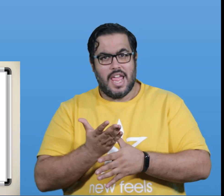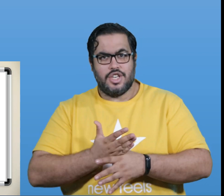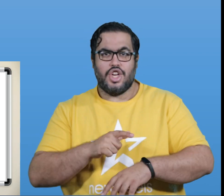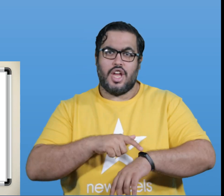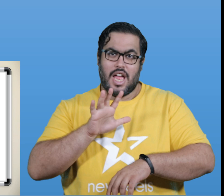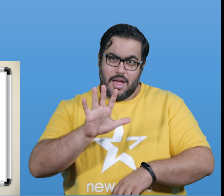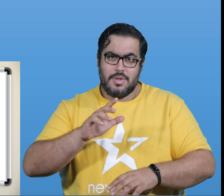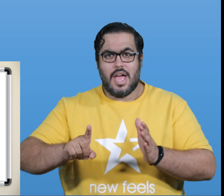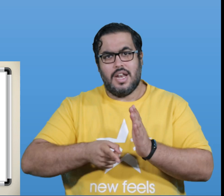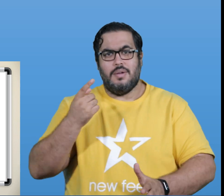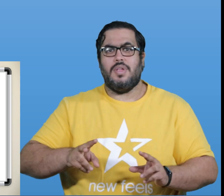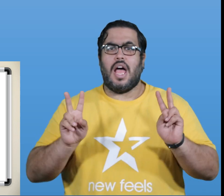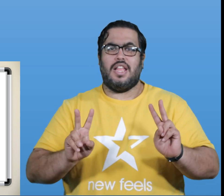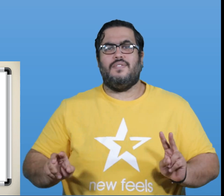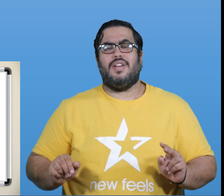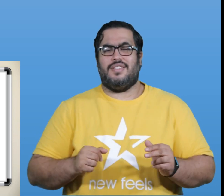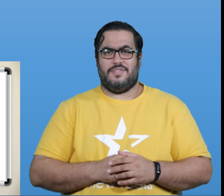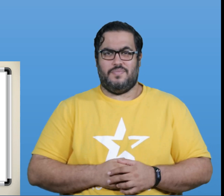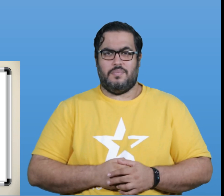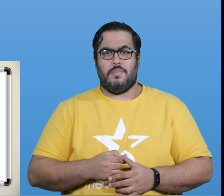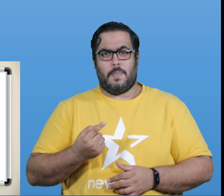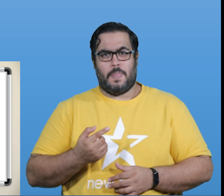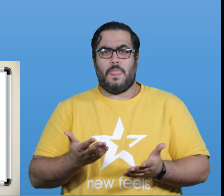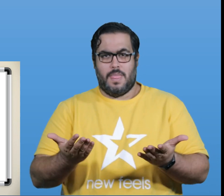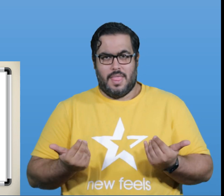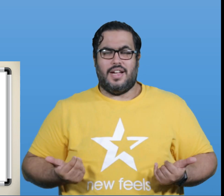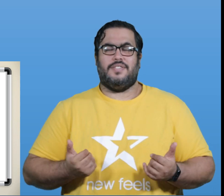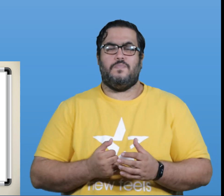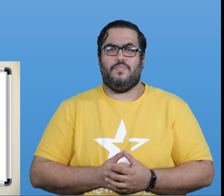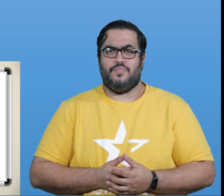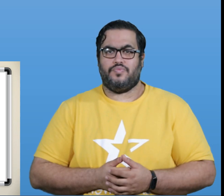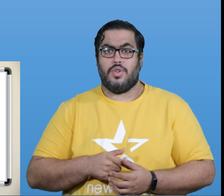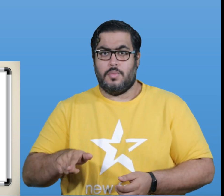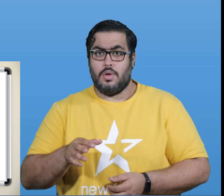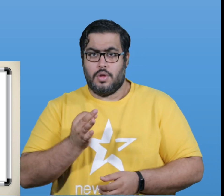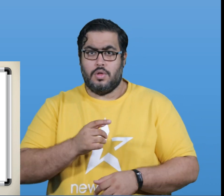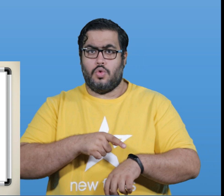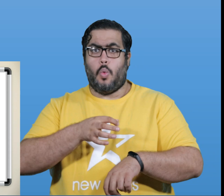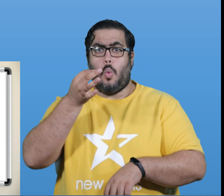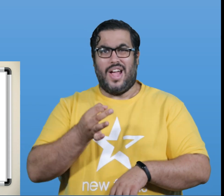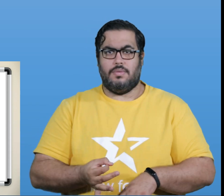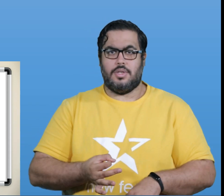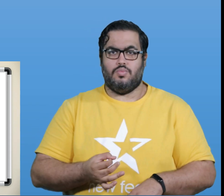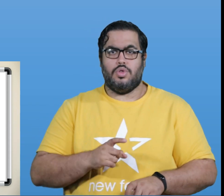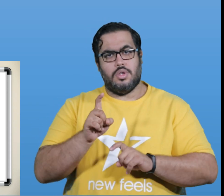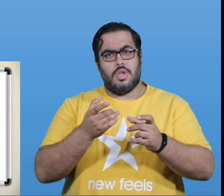start immediately. So please try to arrive by 5 p.m. as the ceremony will start immediately.